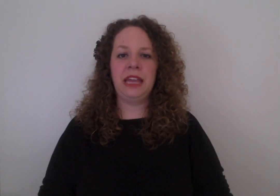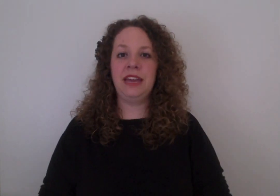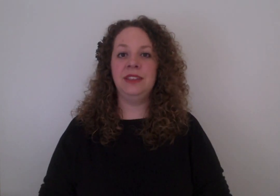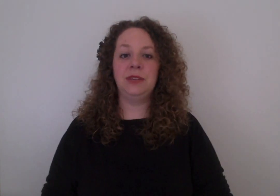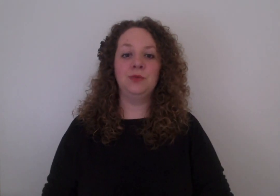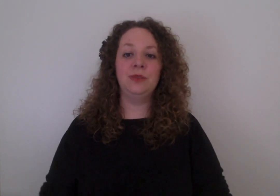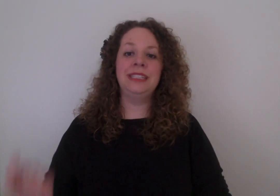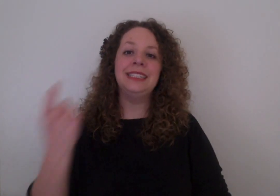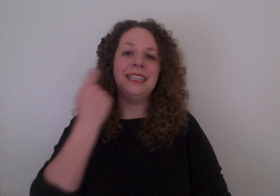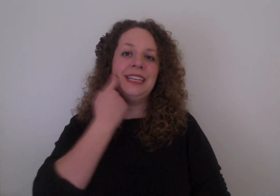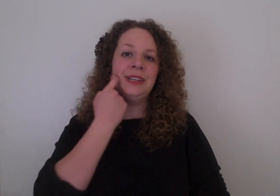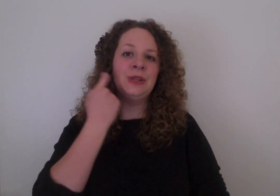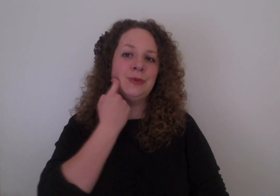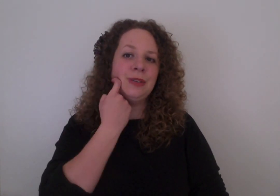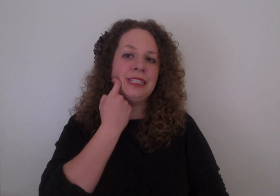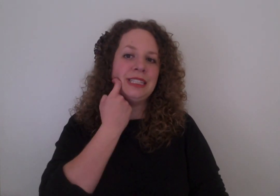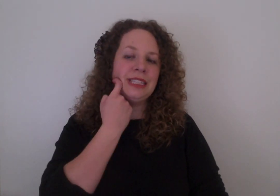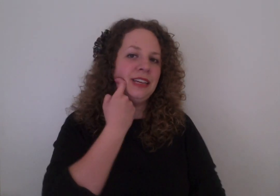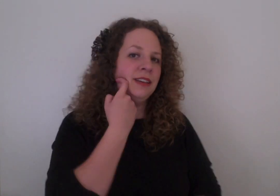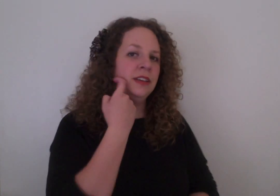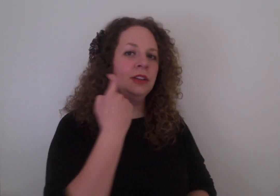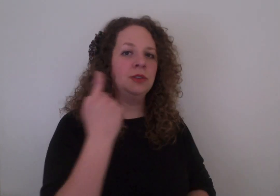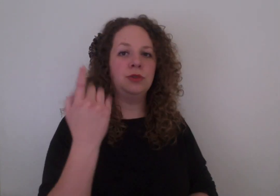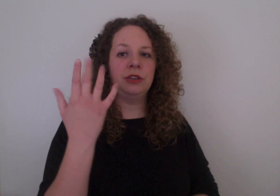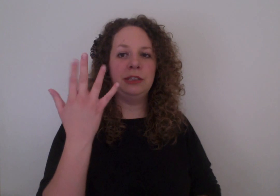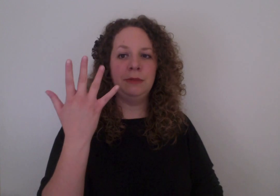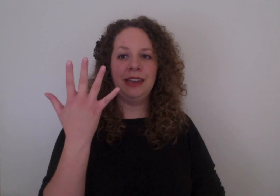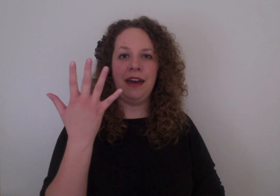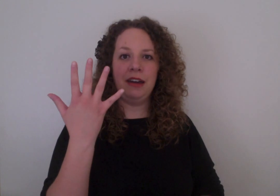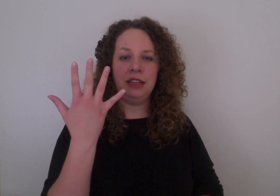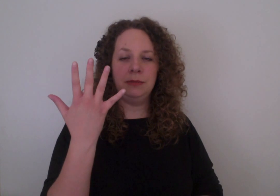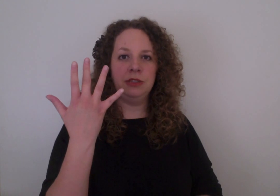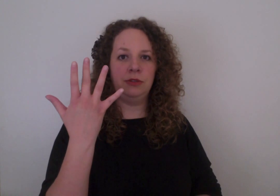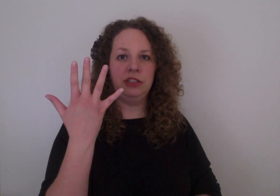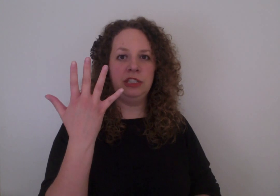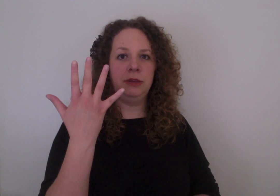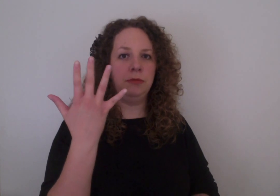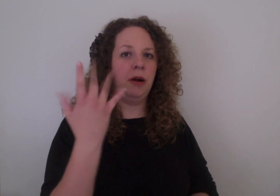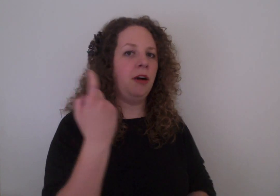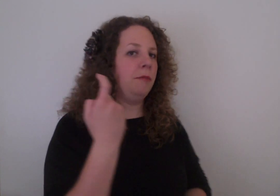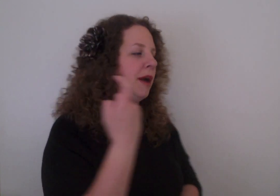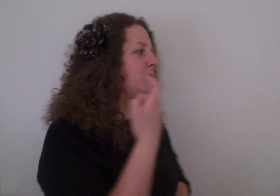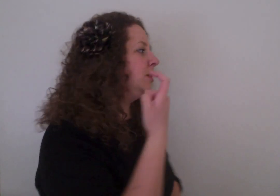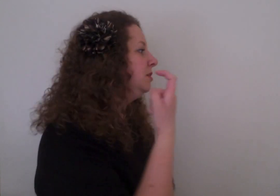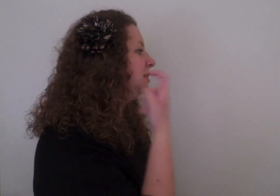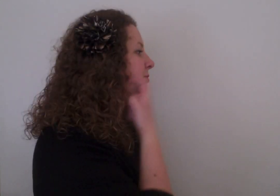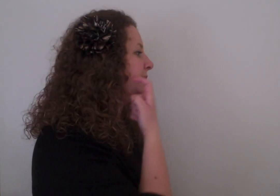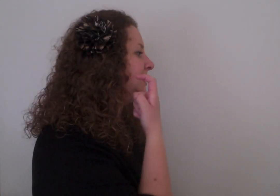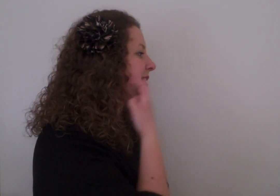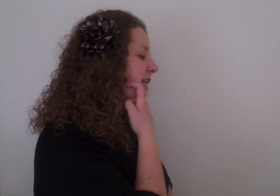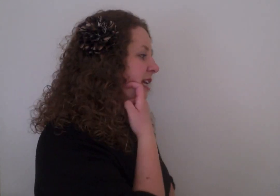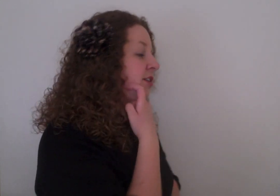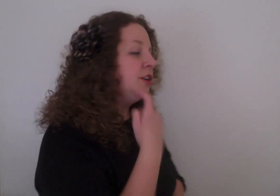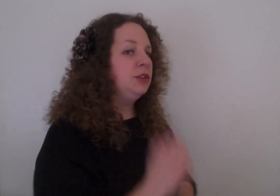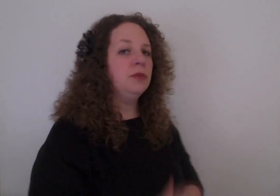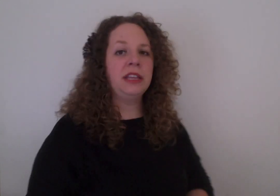Okay, the sign recently. Recently. So it's going to be an X, but it's going to be your palm backwards. Recently. So I can